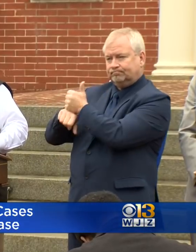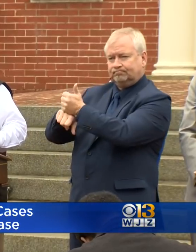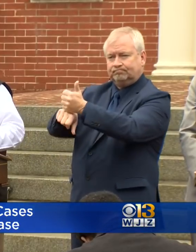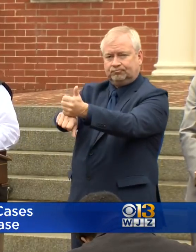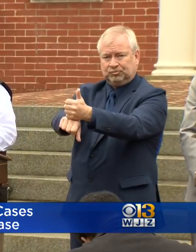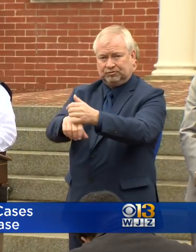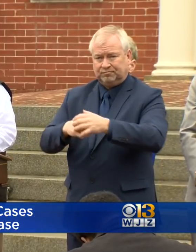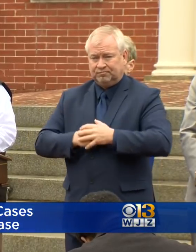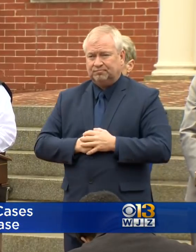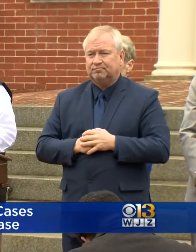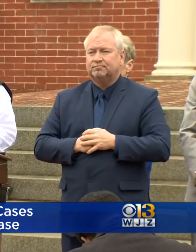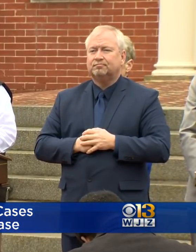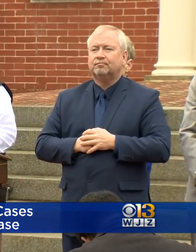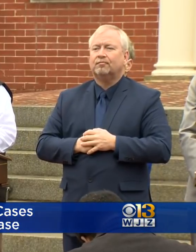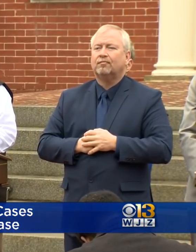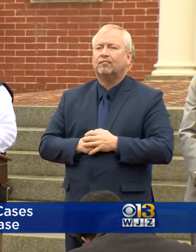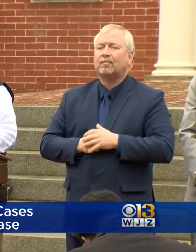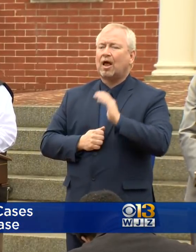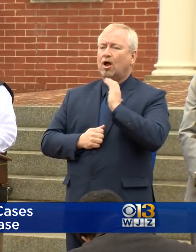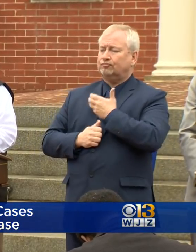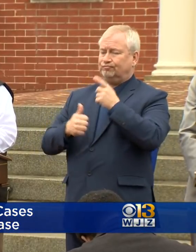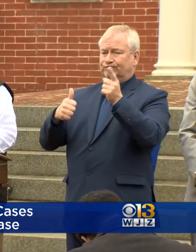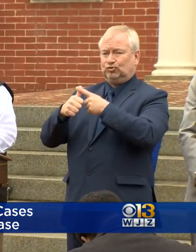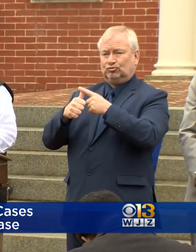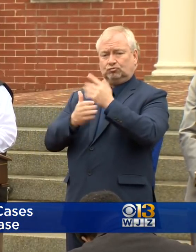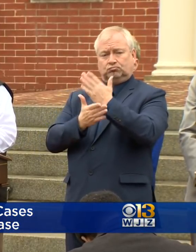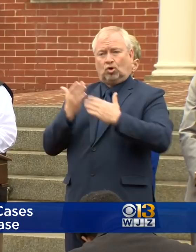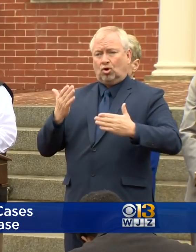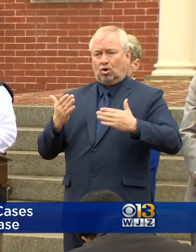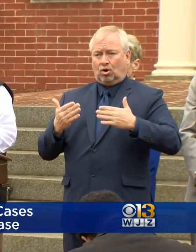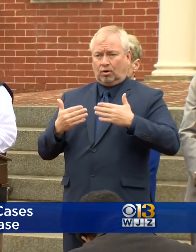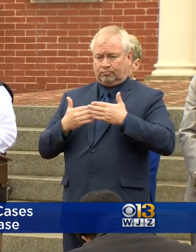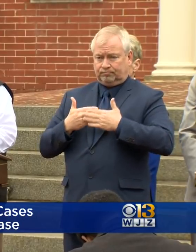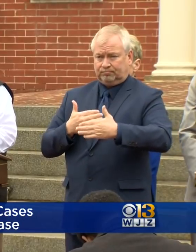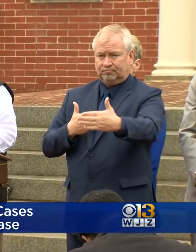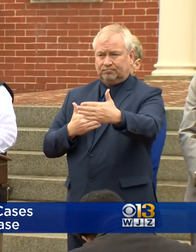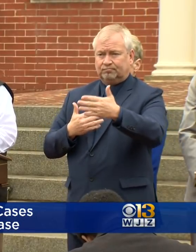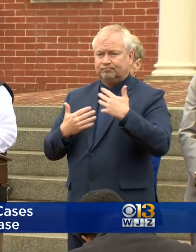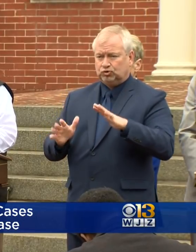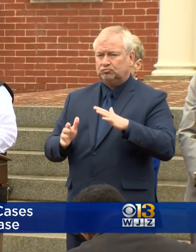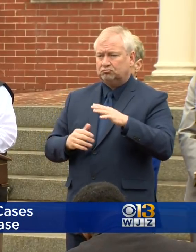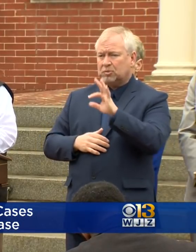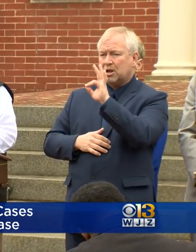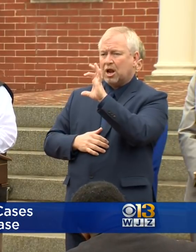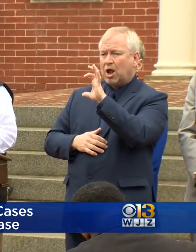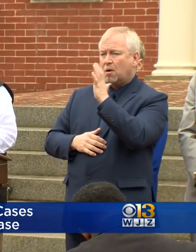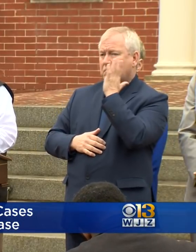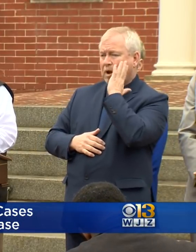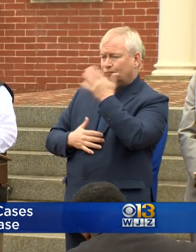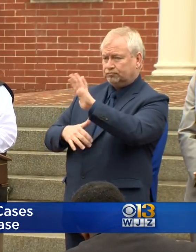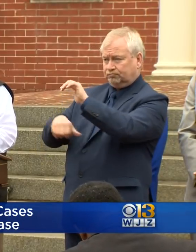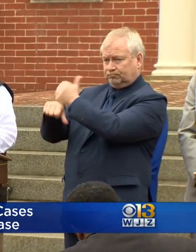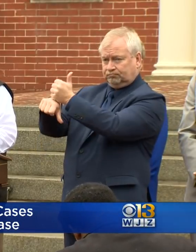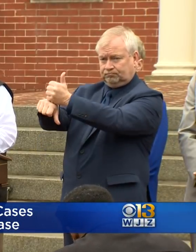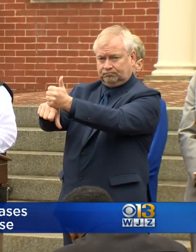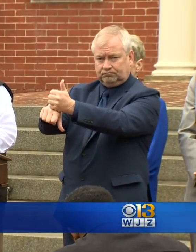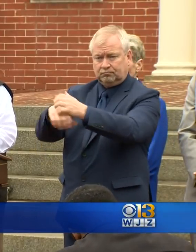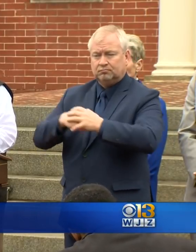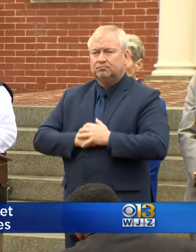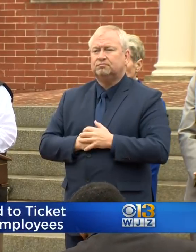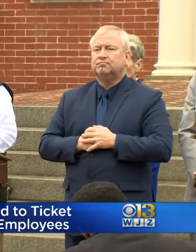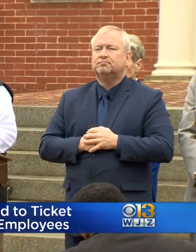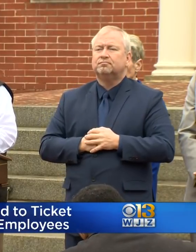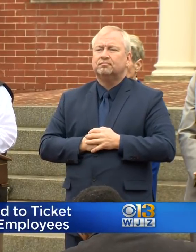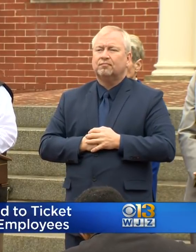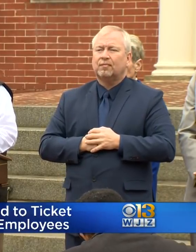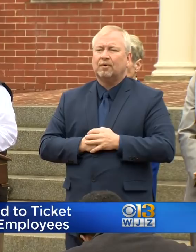phase one of this surge plan, 900 beds have already been made immediately available, and Mercy